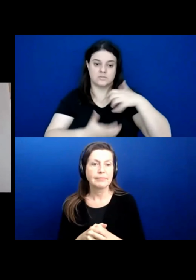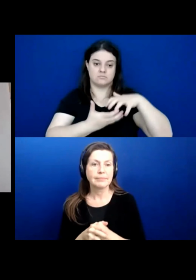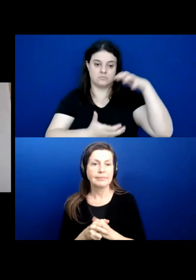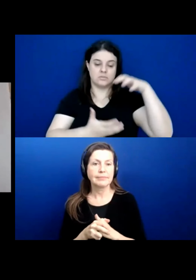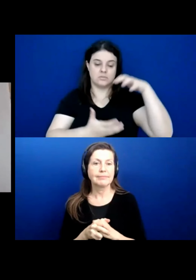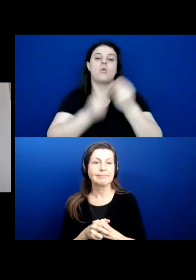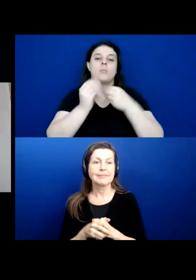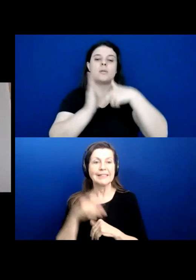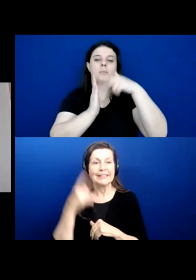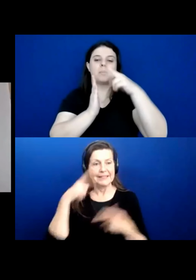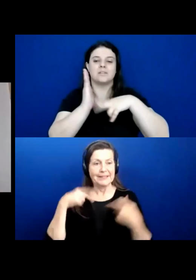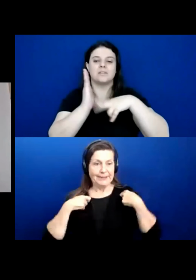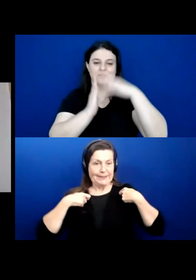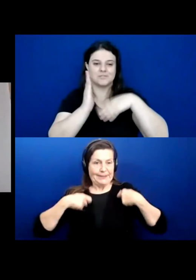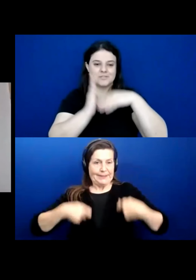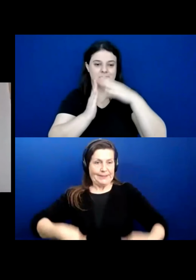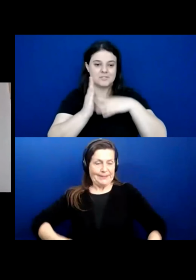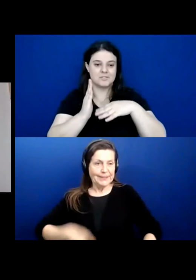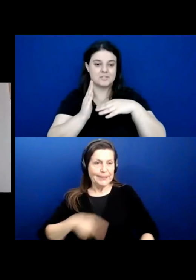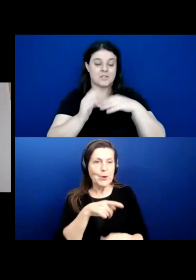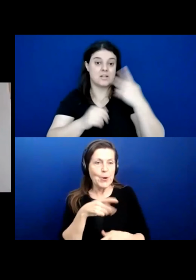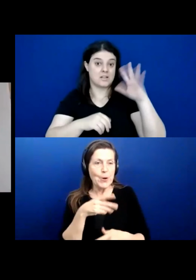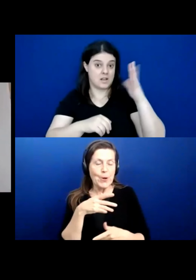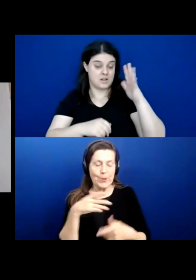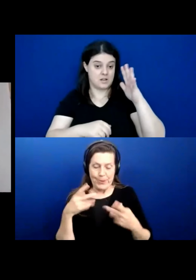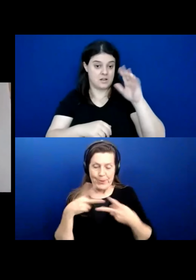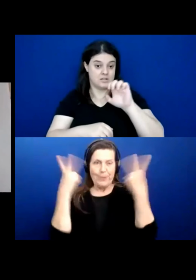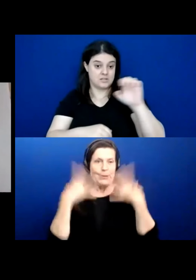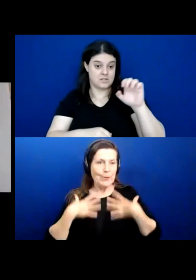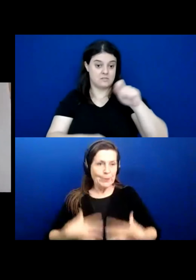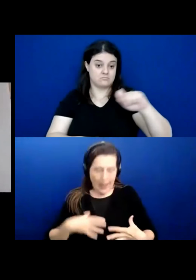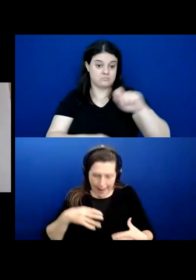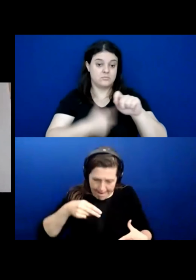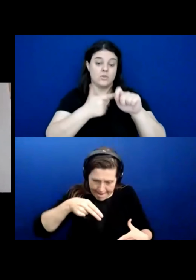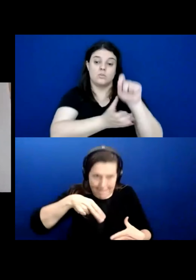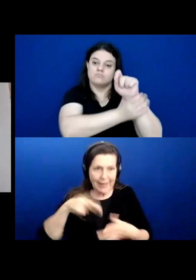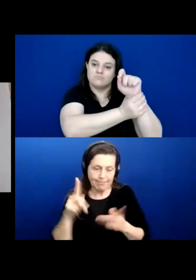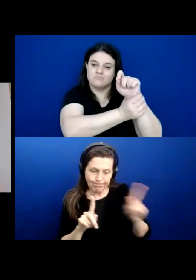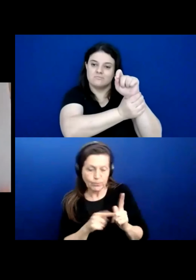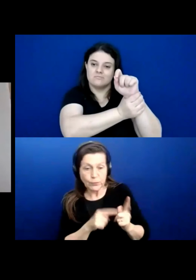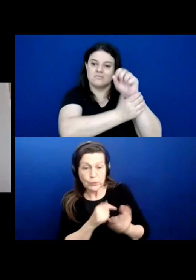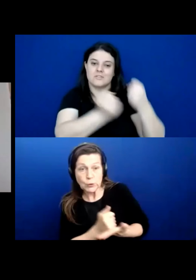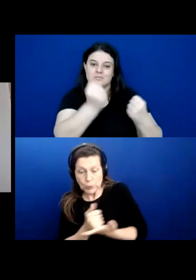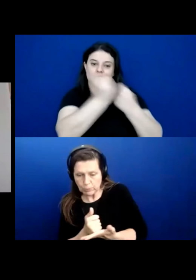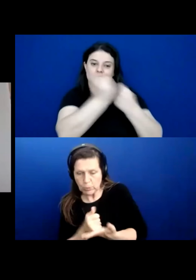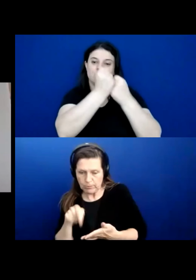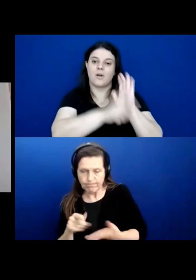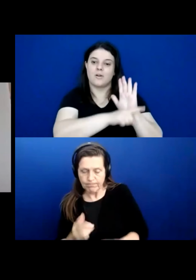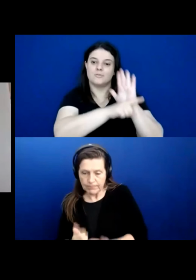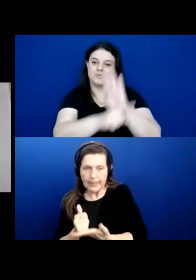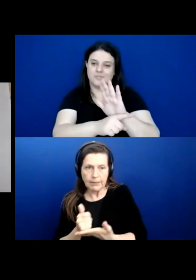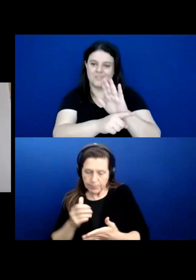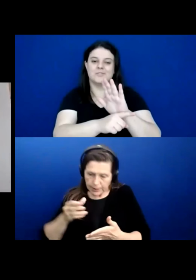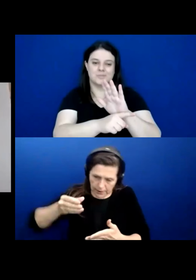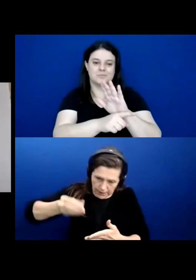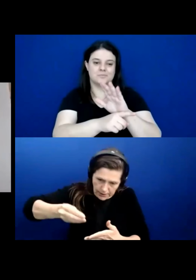painting. She has the paintbrush in her left hand and she has her support worker sitting next to her, and the support worker has her hand out